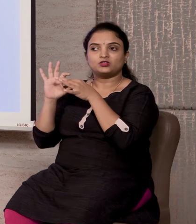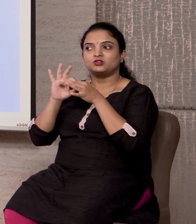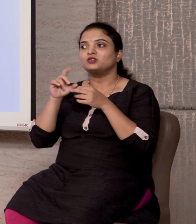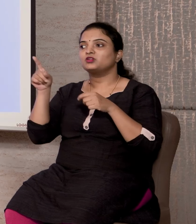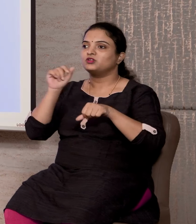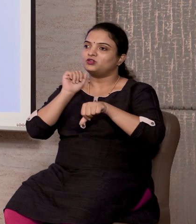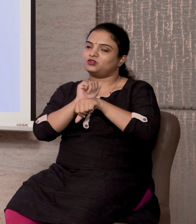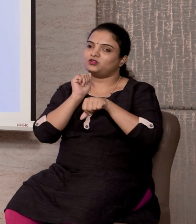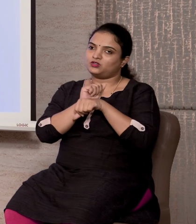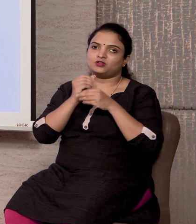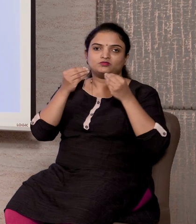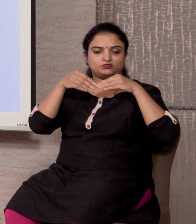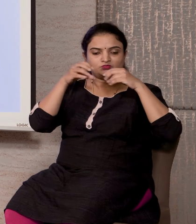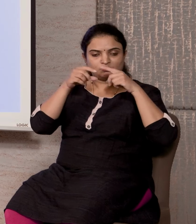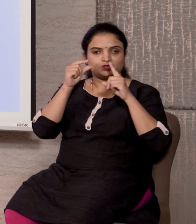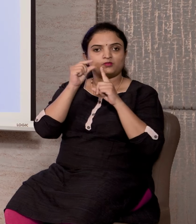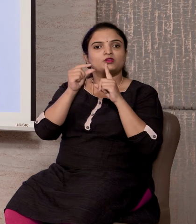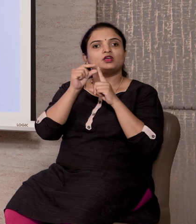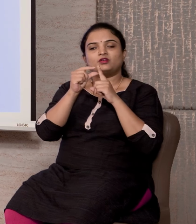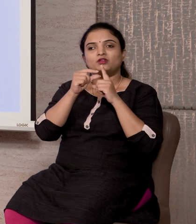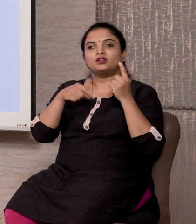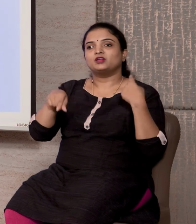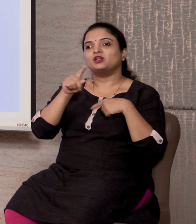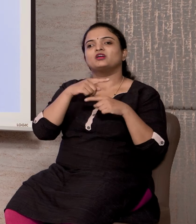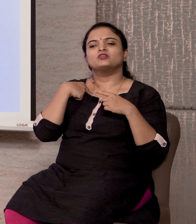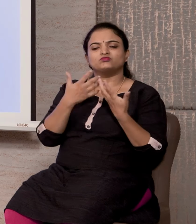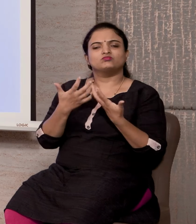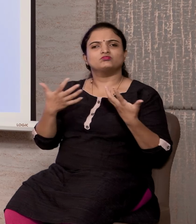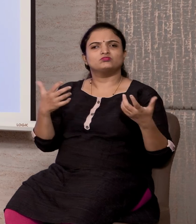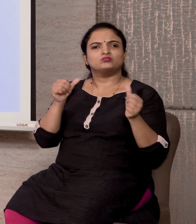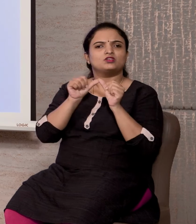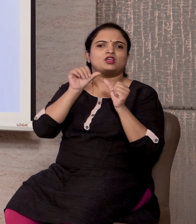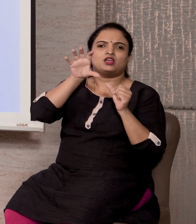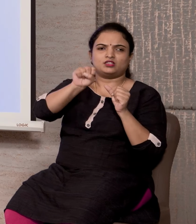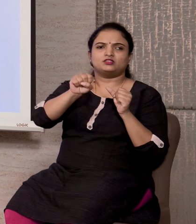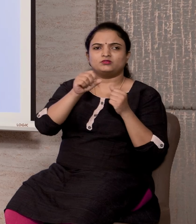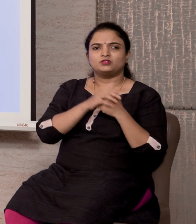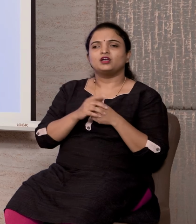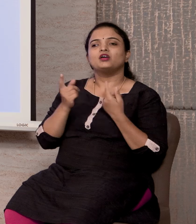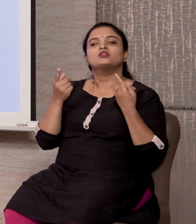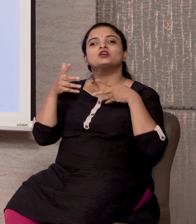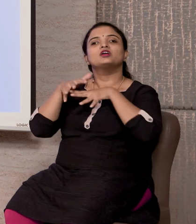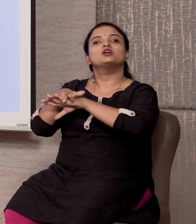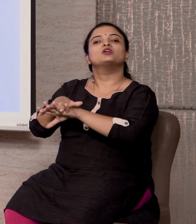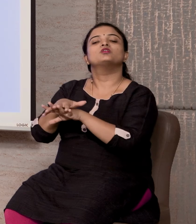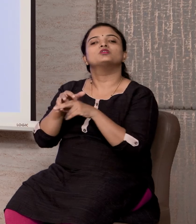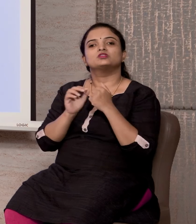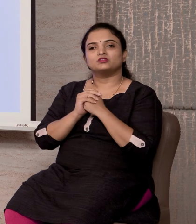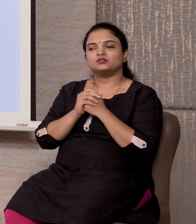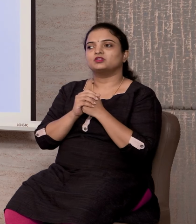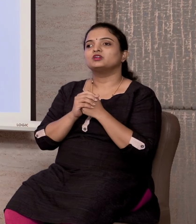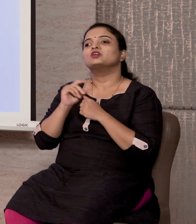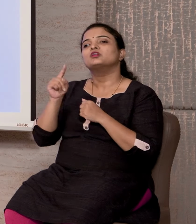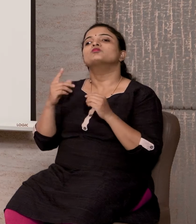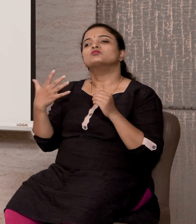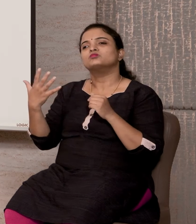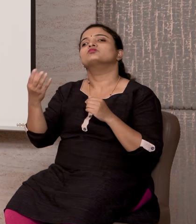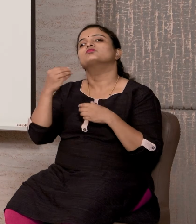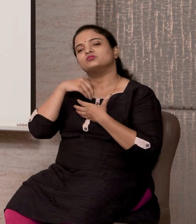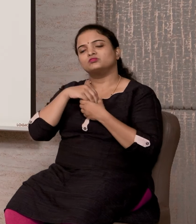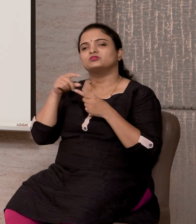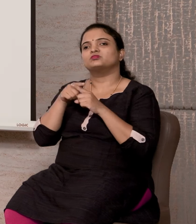with Salesforce India Private Limited, contributing to product accessibility and inclusive design. He's also pursuing his